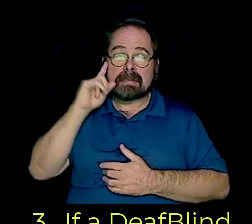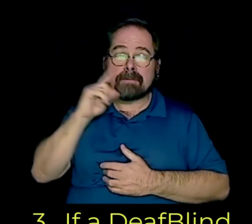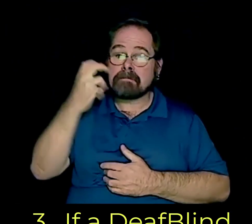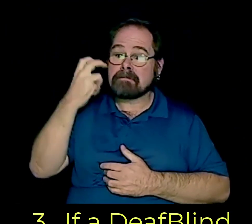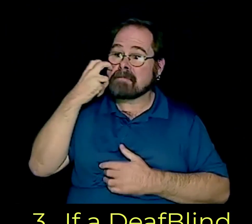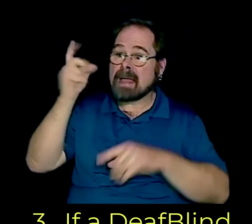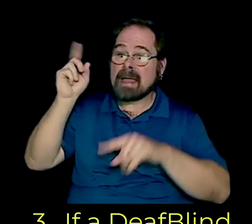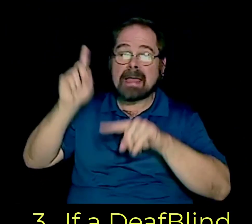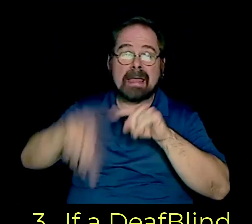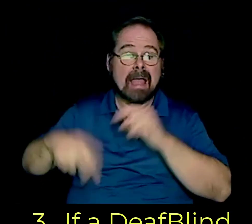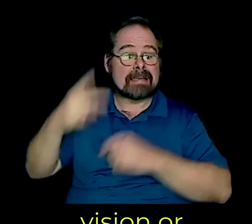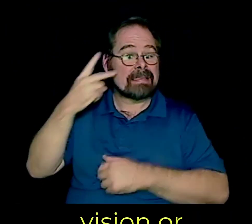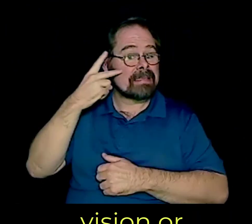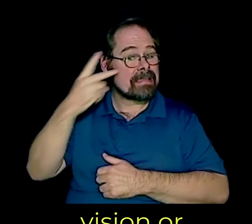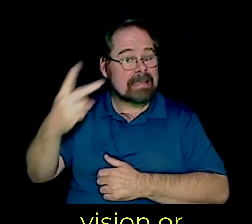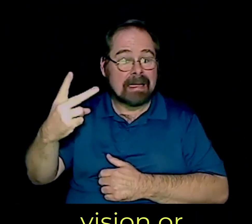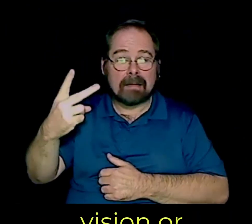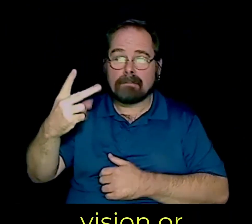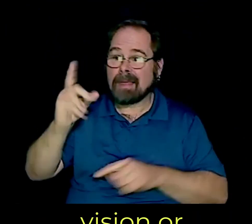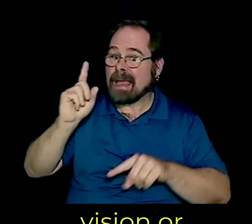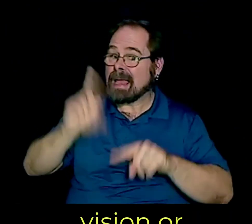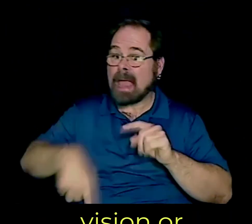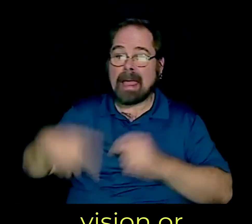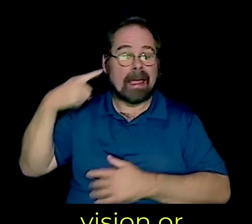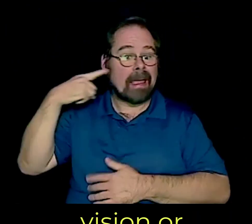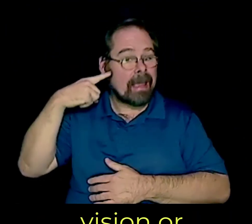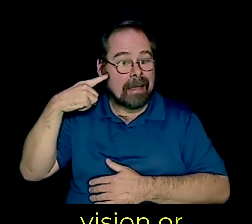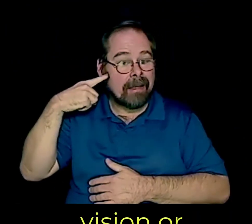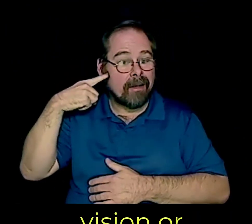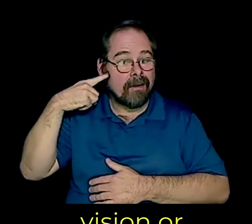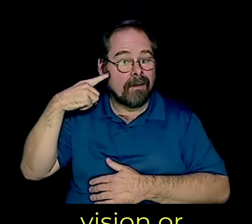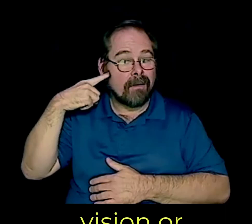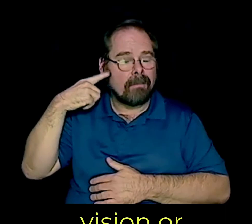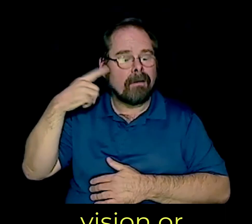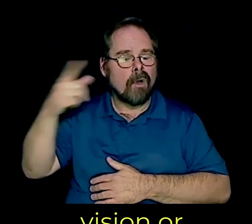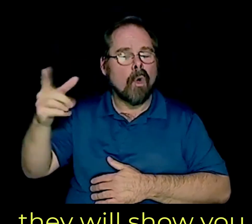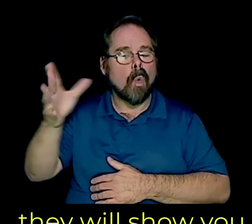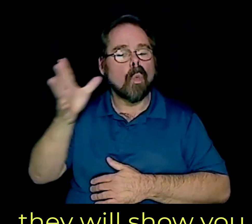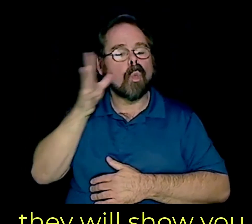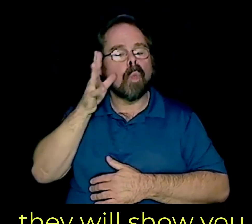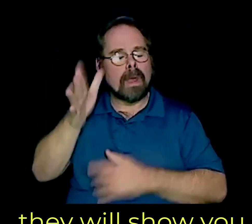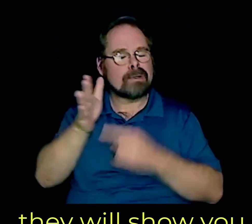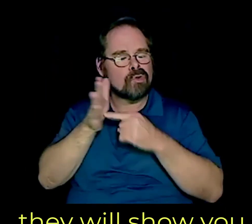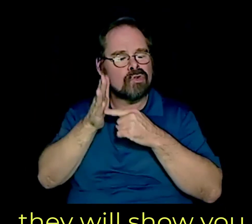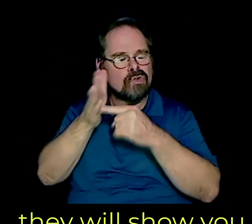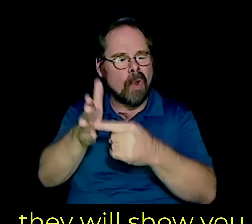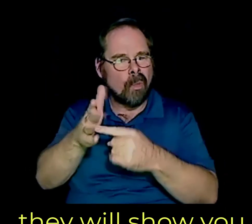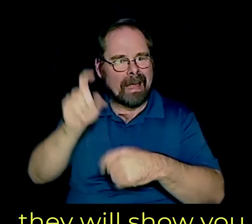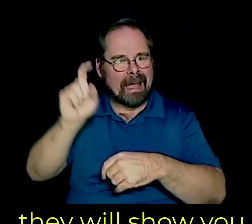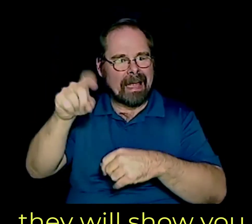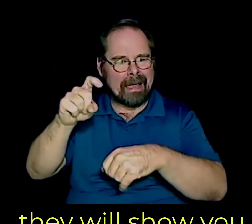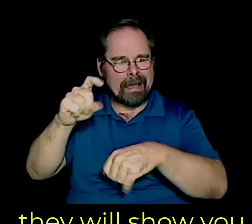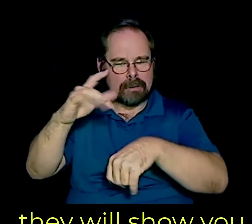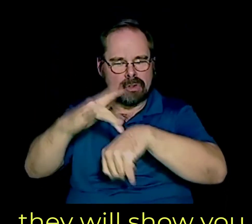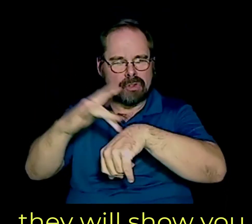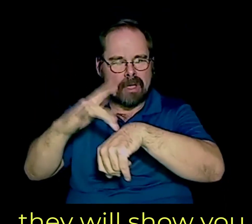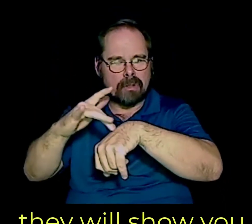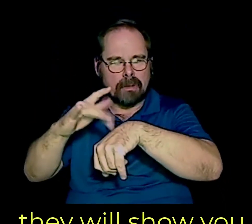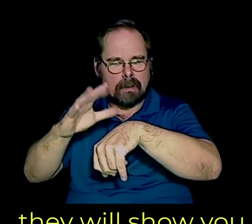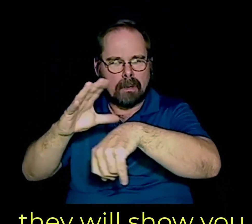If a deafblind person does not have vision or hearing, they will show you that they need contact